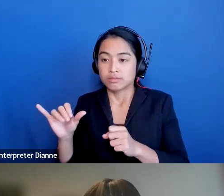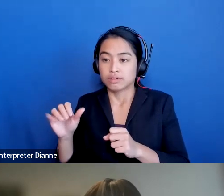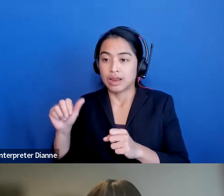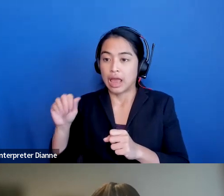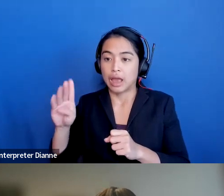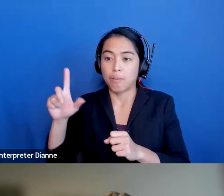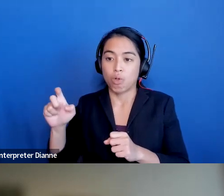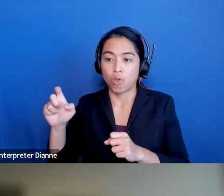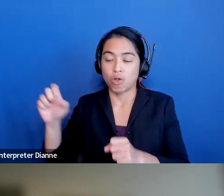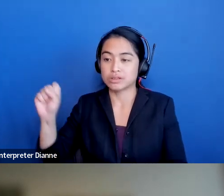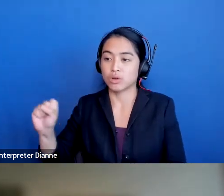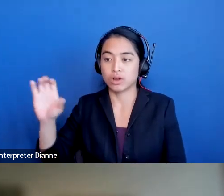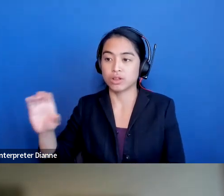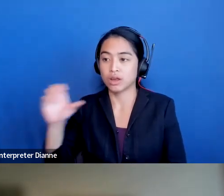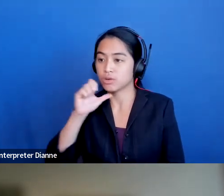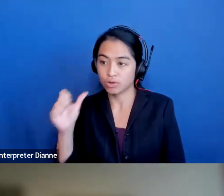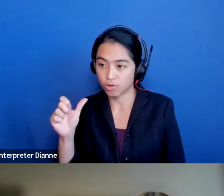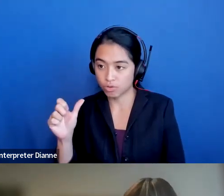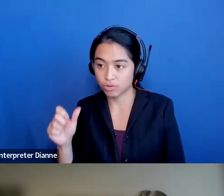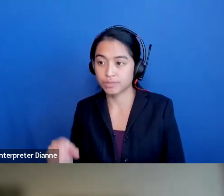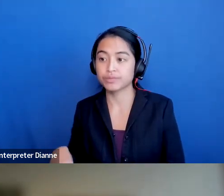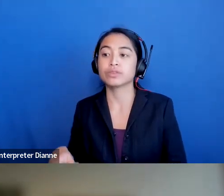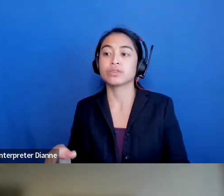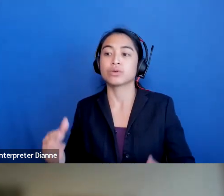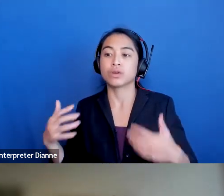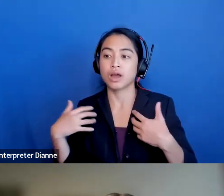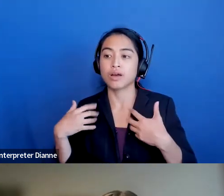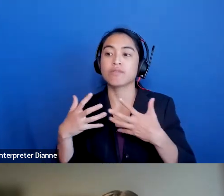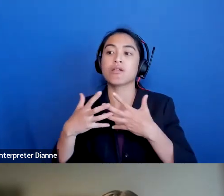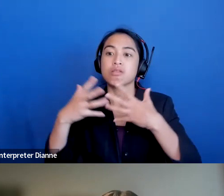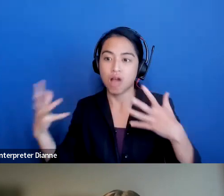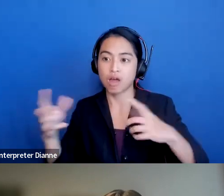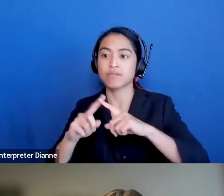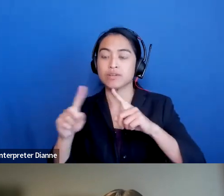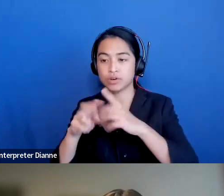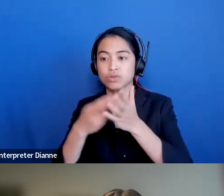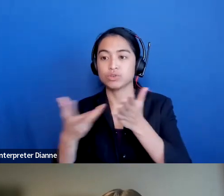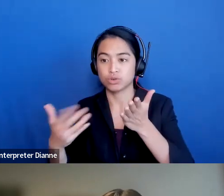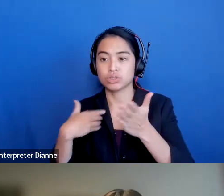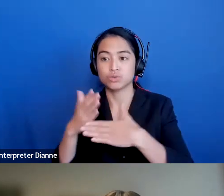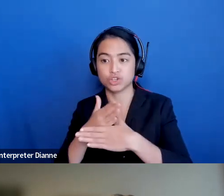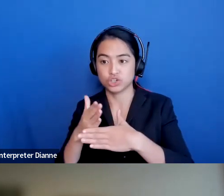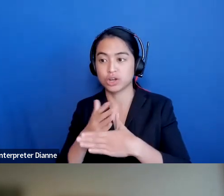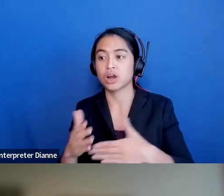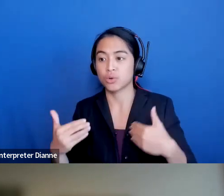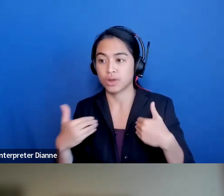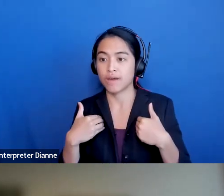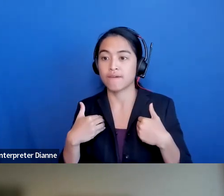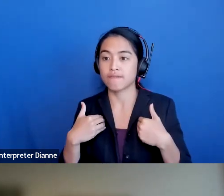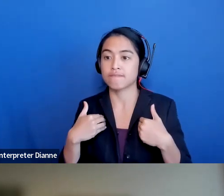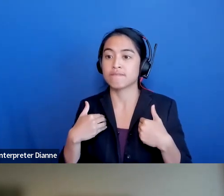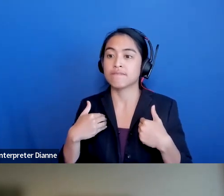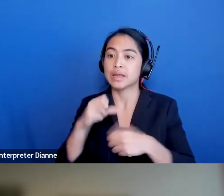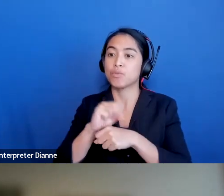South Carolina. We do have tons of different resources that we share. We actually have the